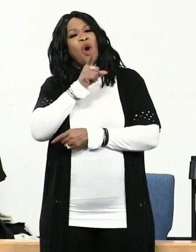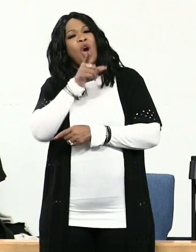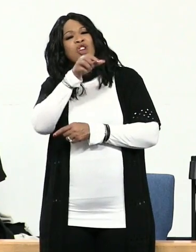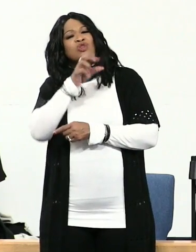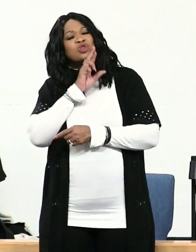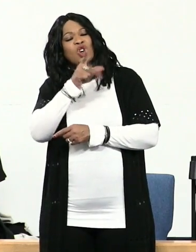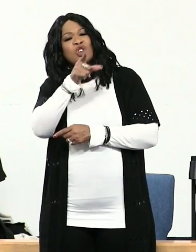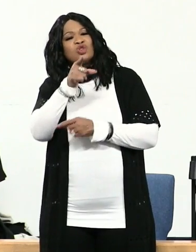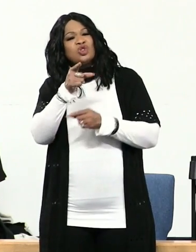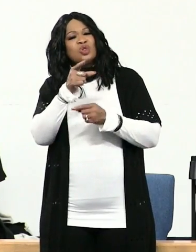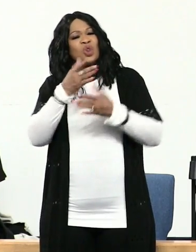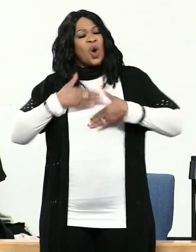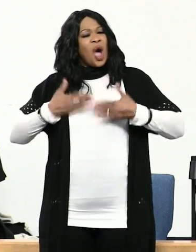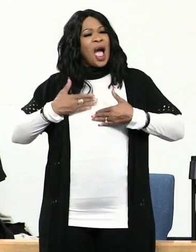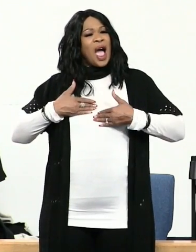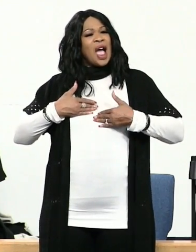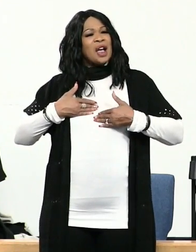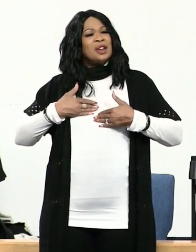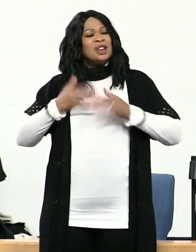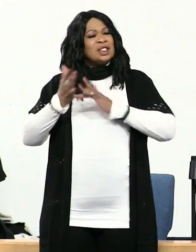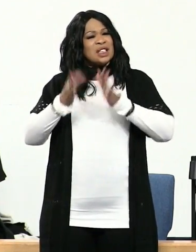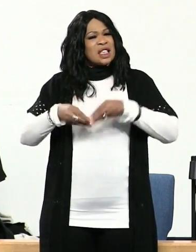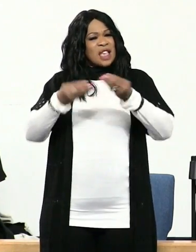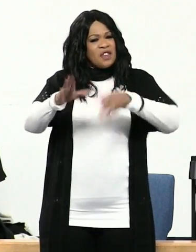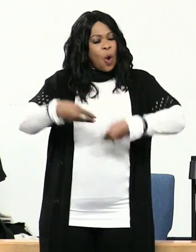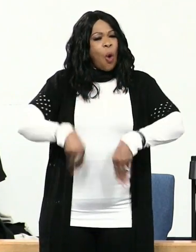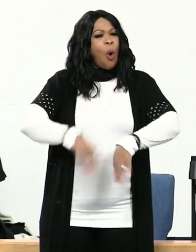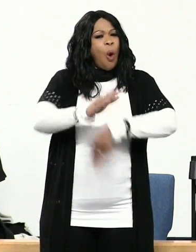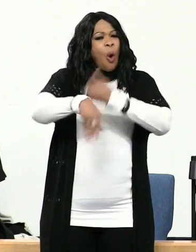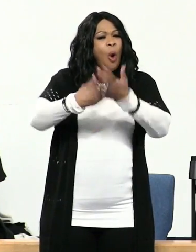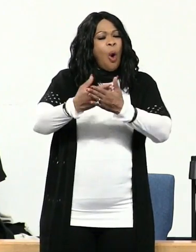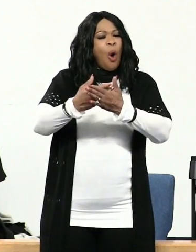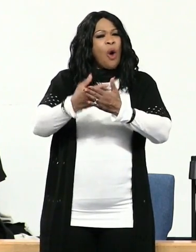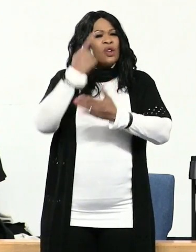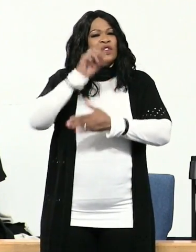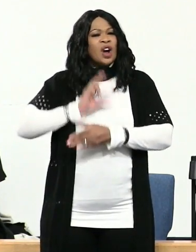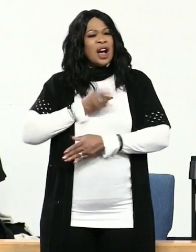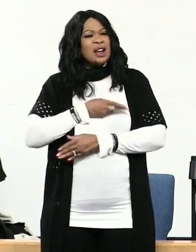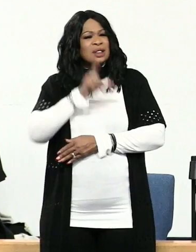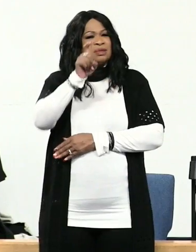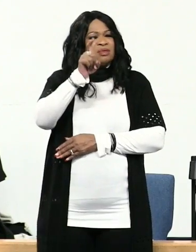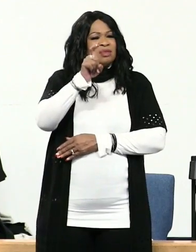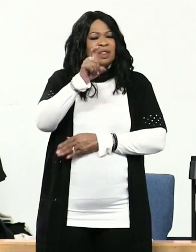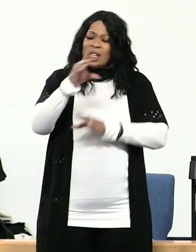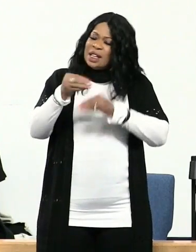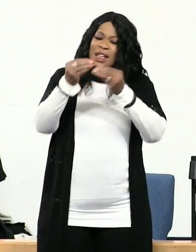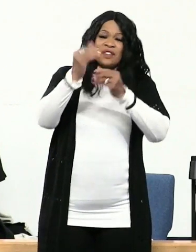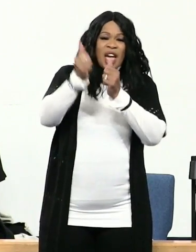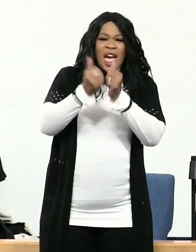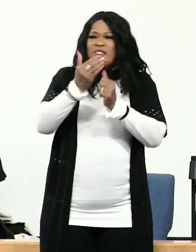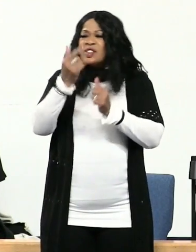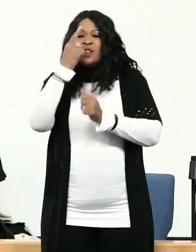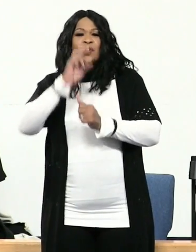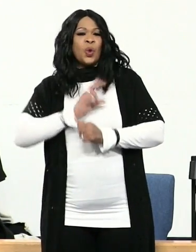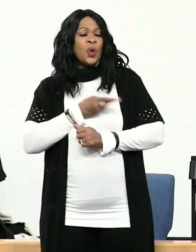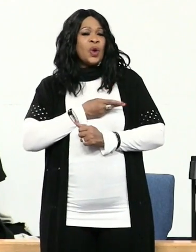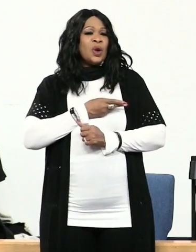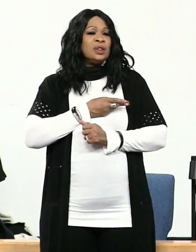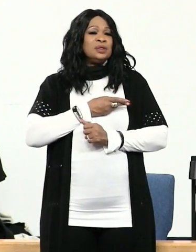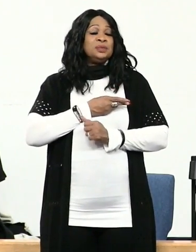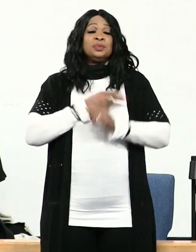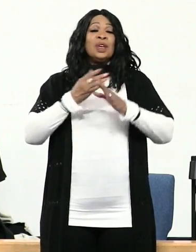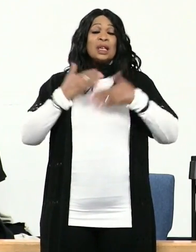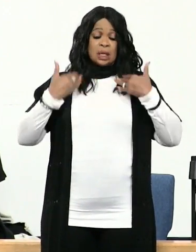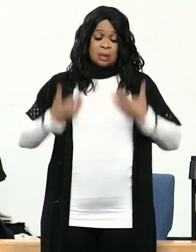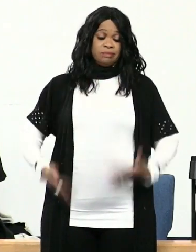Jesus gave it all up for us? He gave up everything for us. He sacrificed his whole